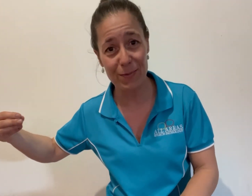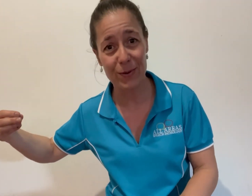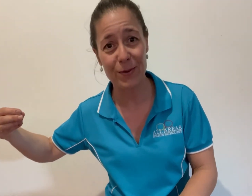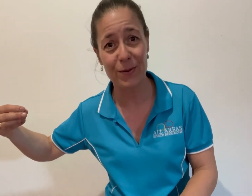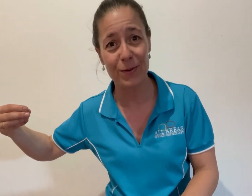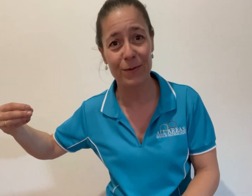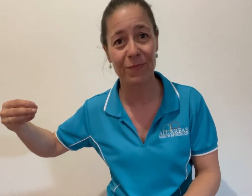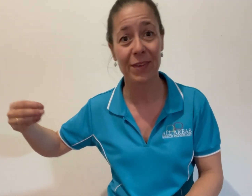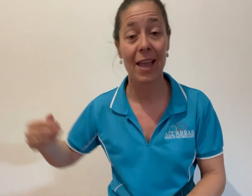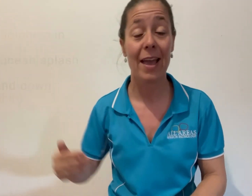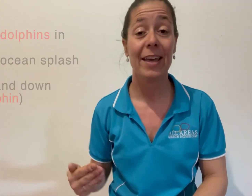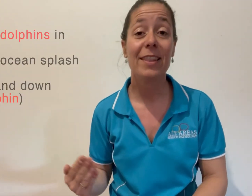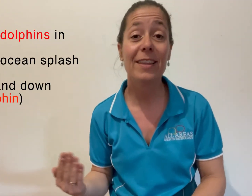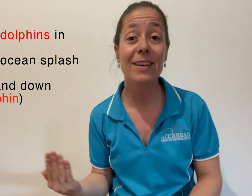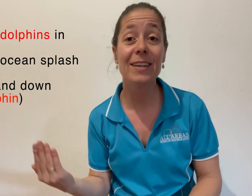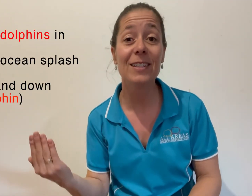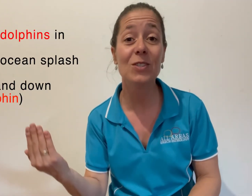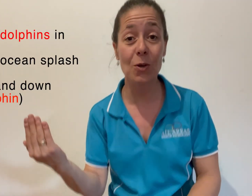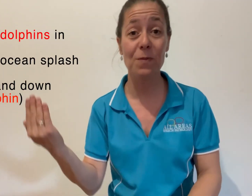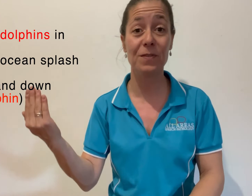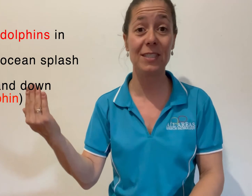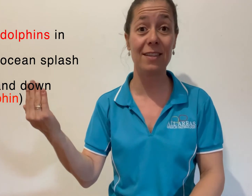wibble. The dolphins in the